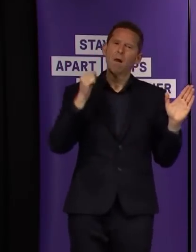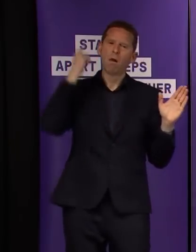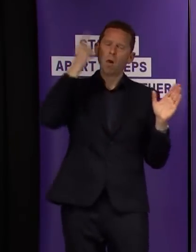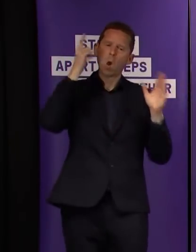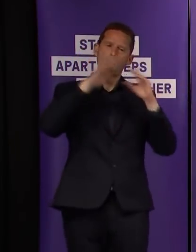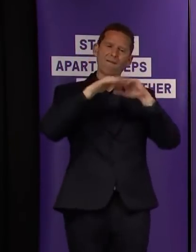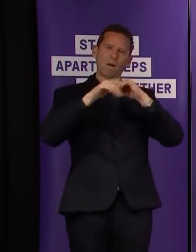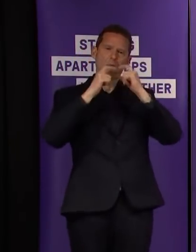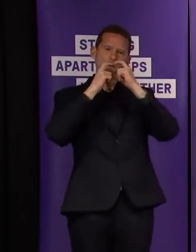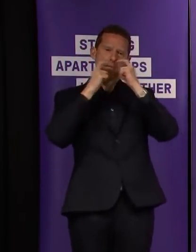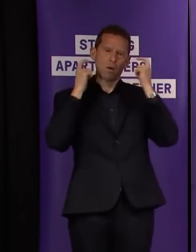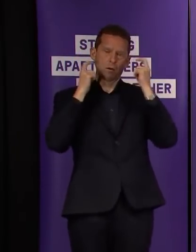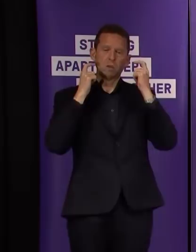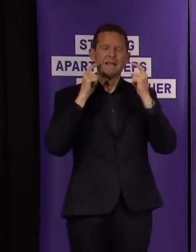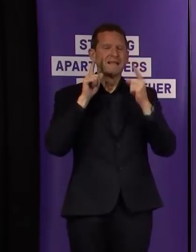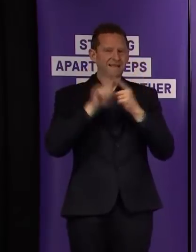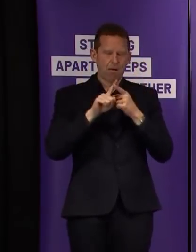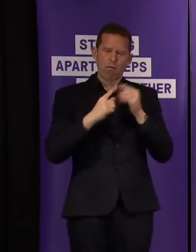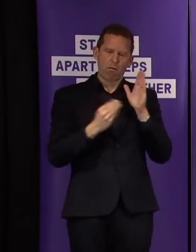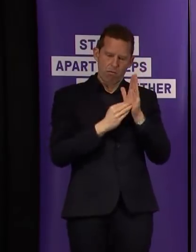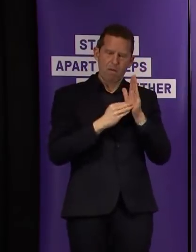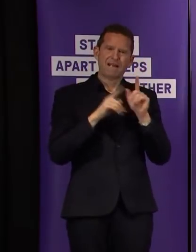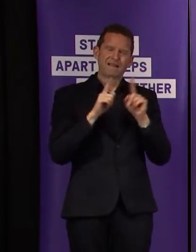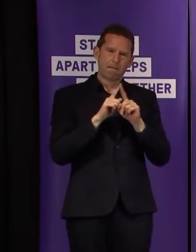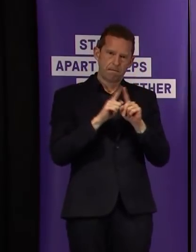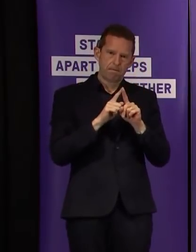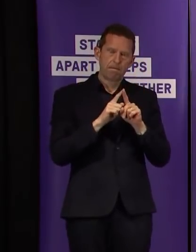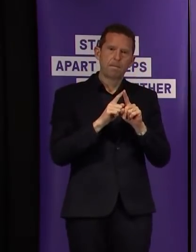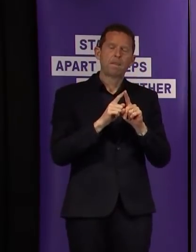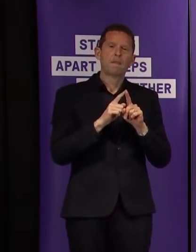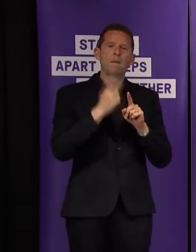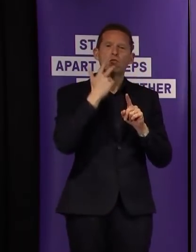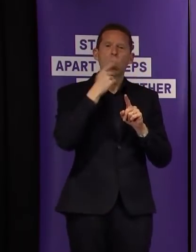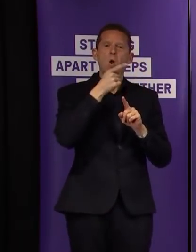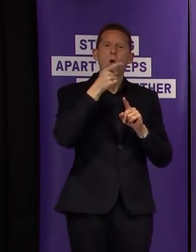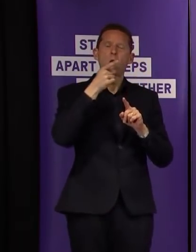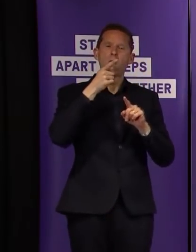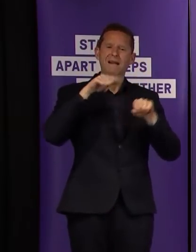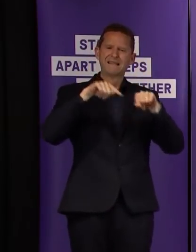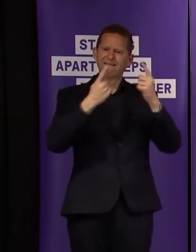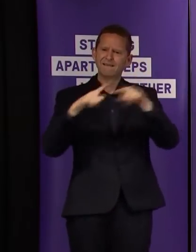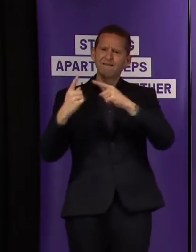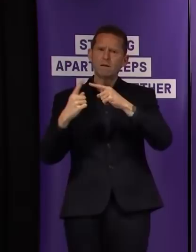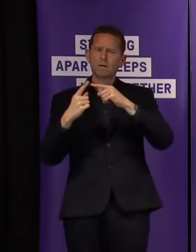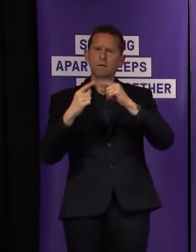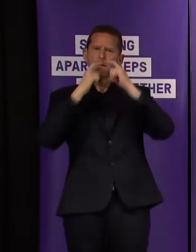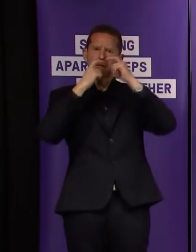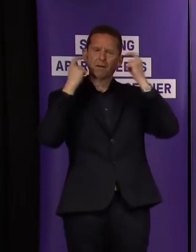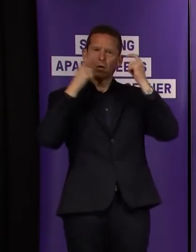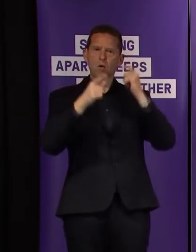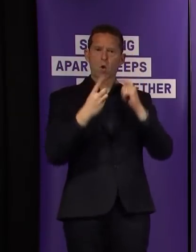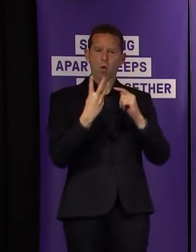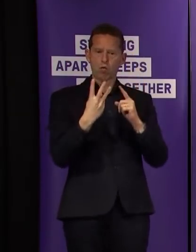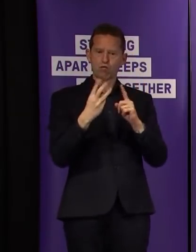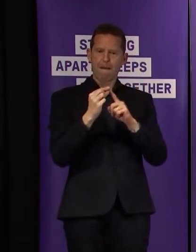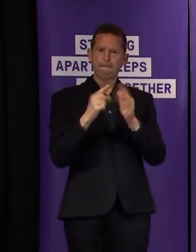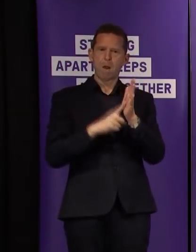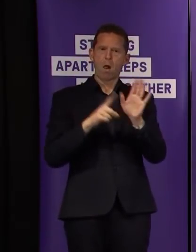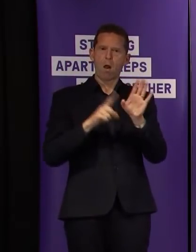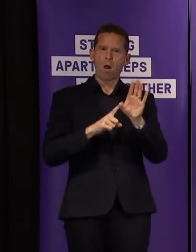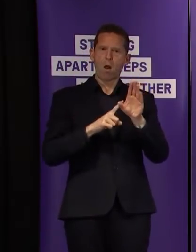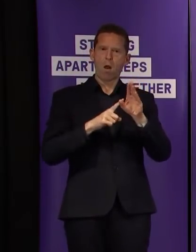The recommendation has remained the same, that if you can get your hands on a three-ply reusable mask, then that's the